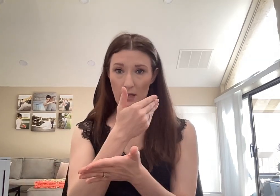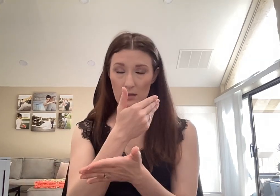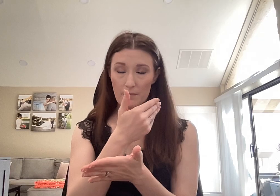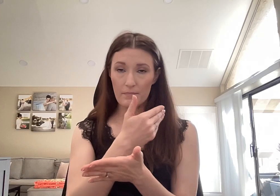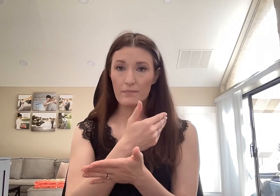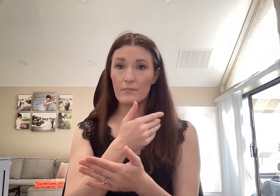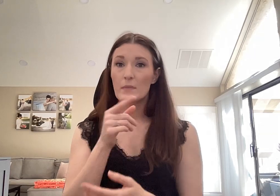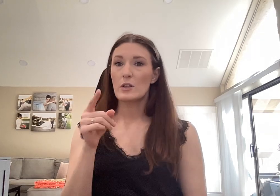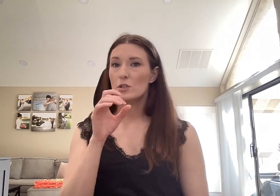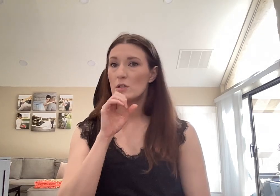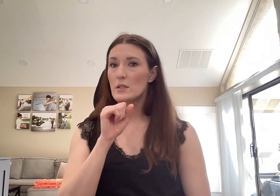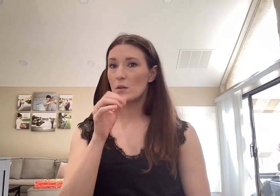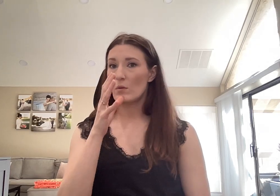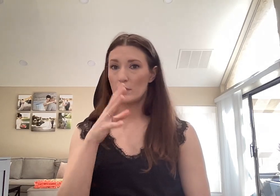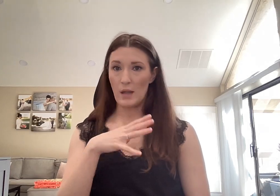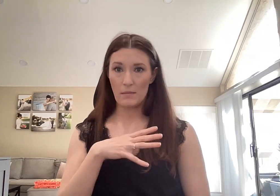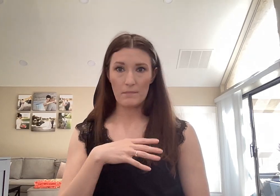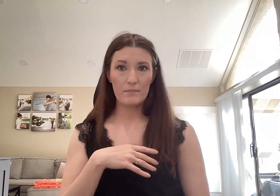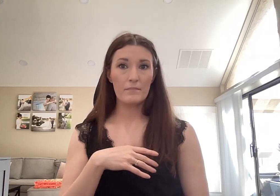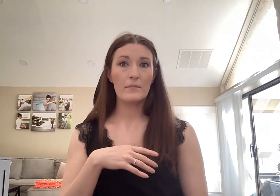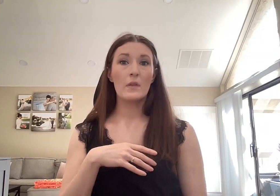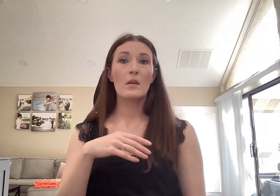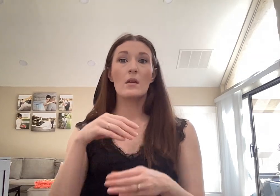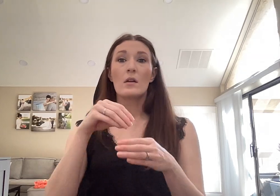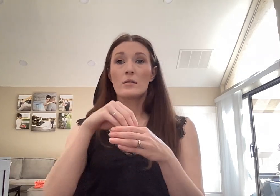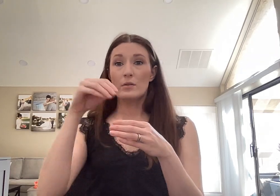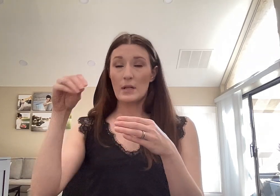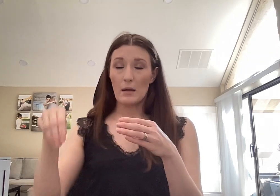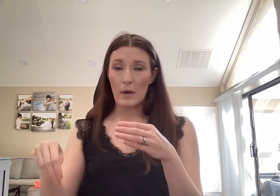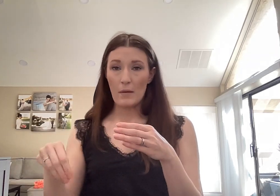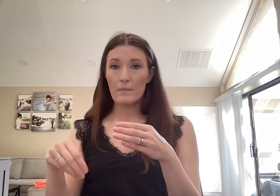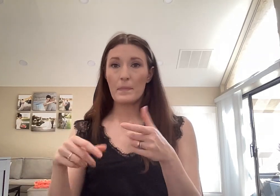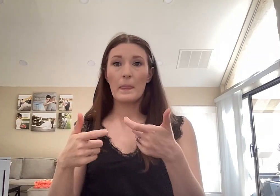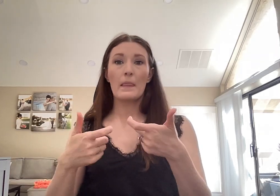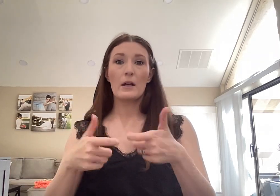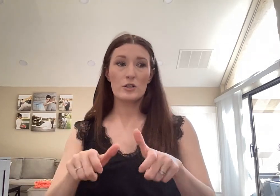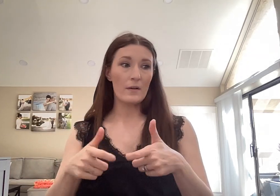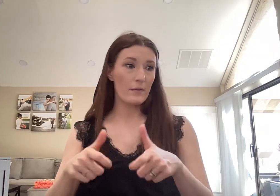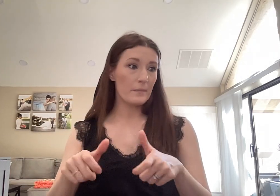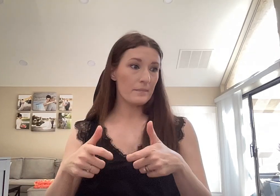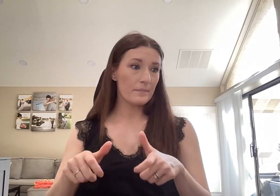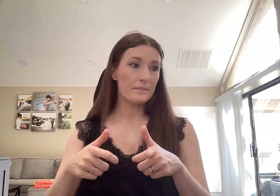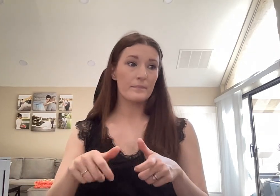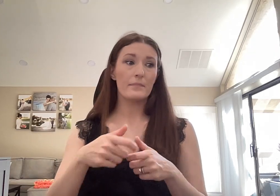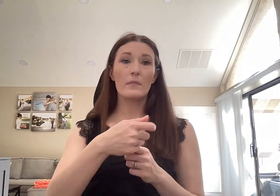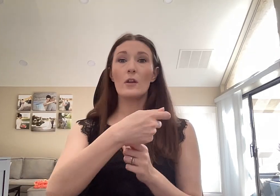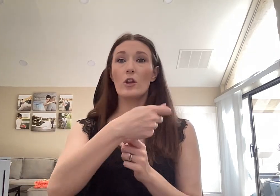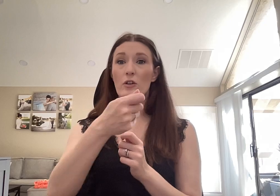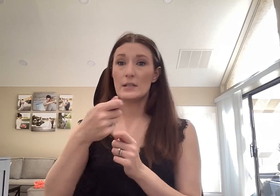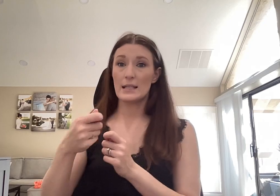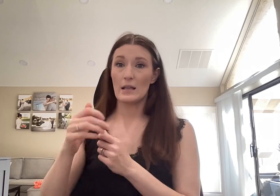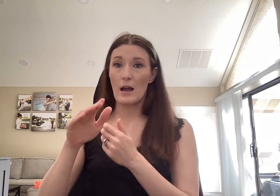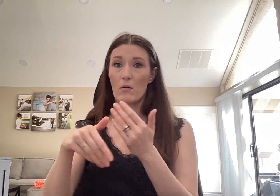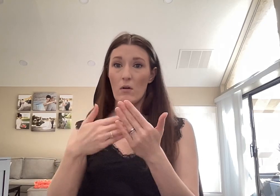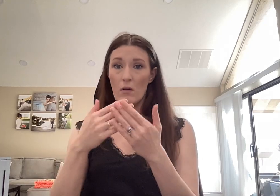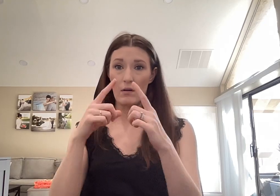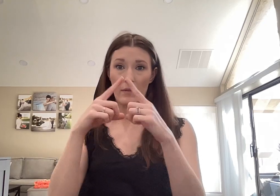spades. She's the old maid. So take them out, shuffle. You're going to deal out all of the